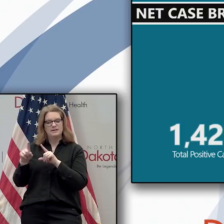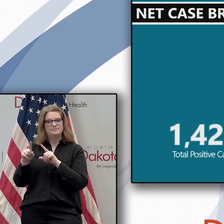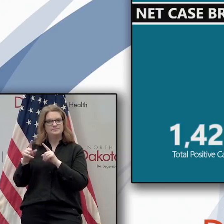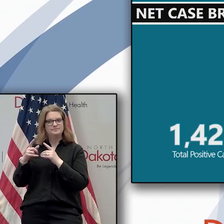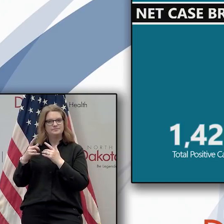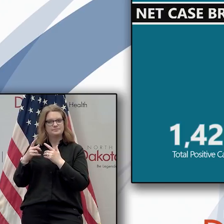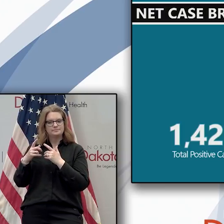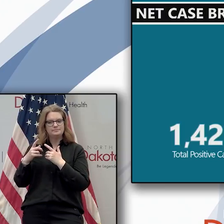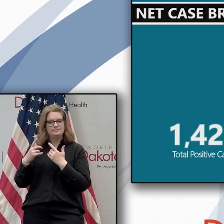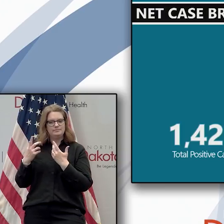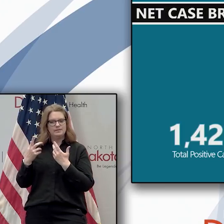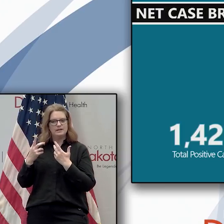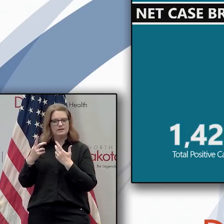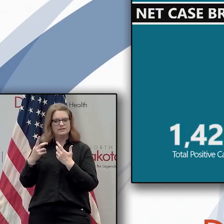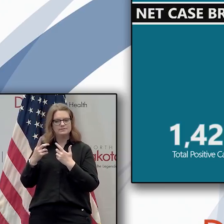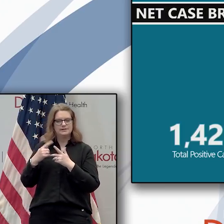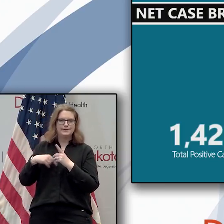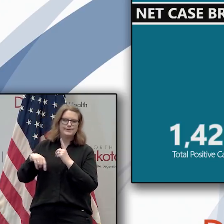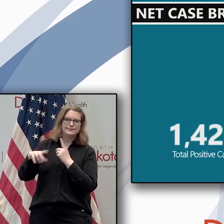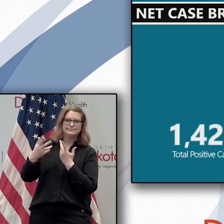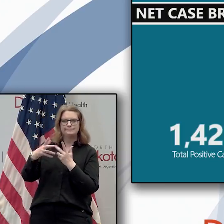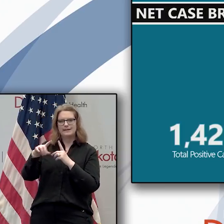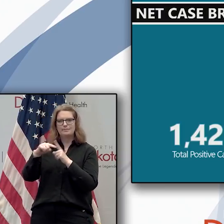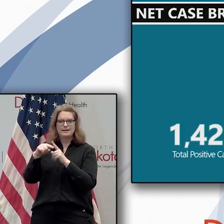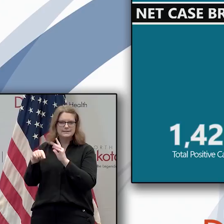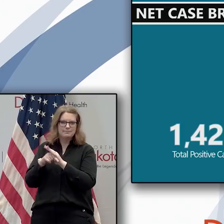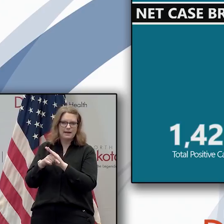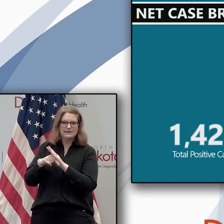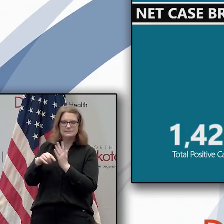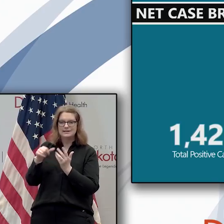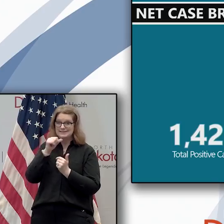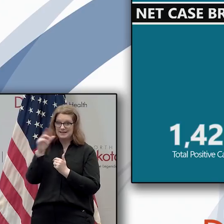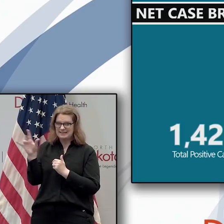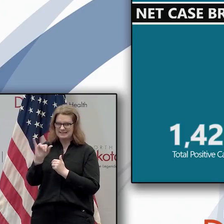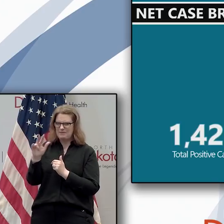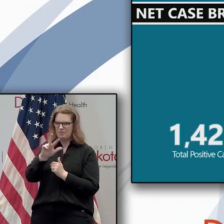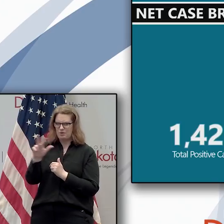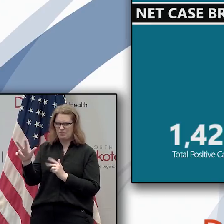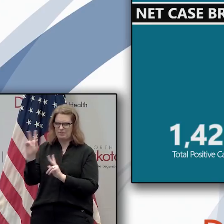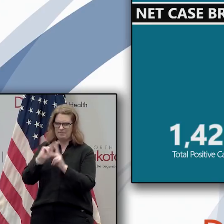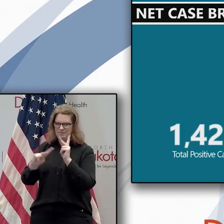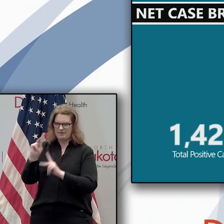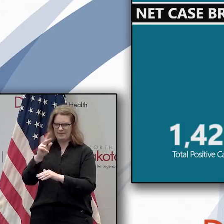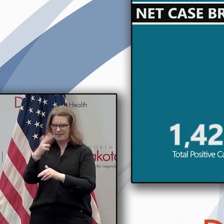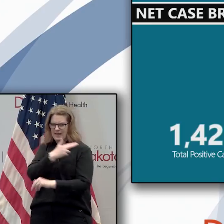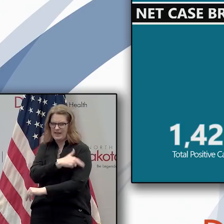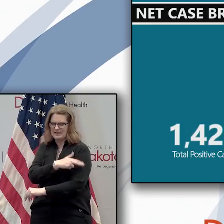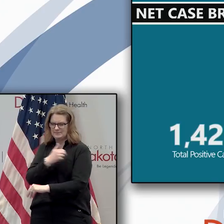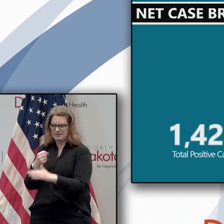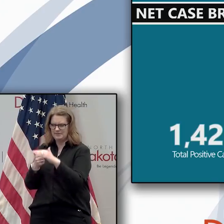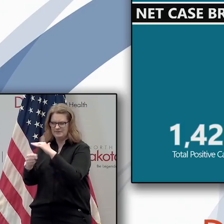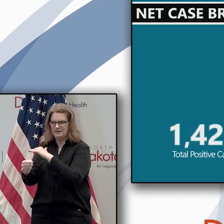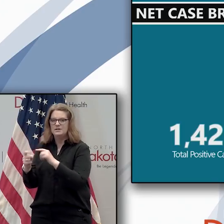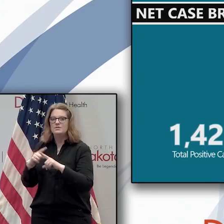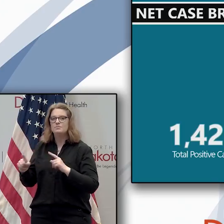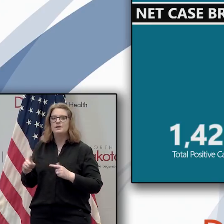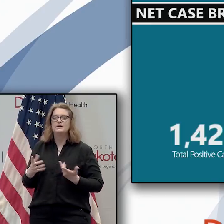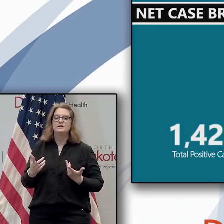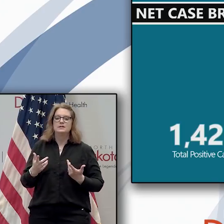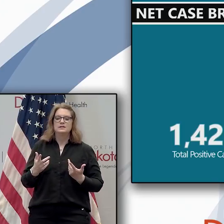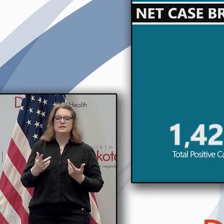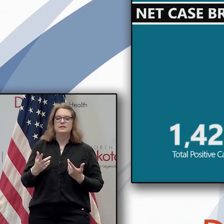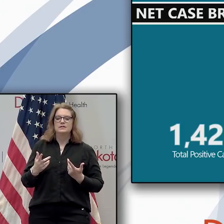are puts and takes, if you will, or pluses and minuses, so it's not the same 33 people, but the overall capacity